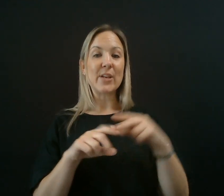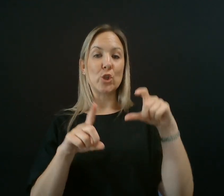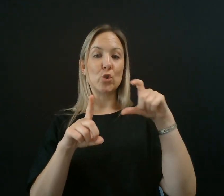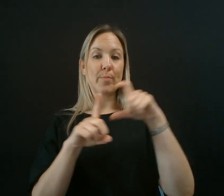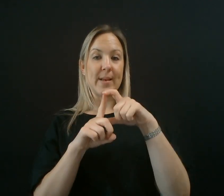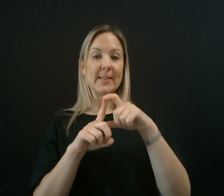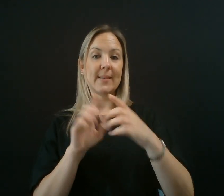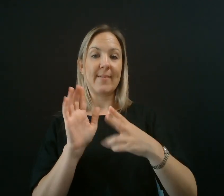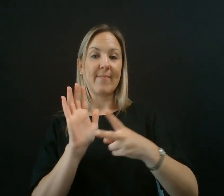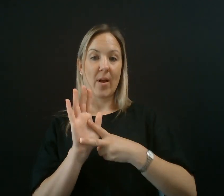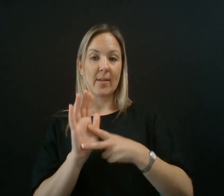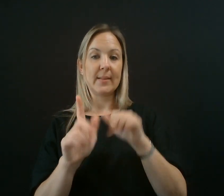situations,